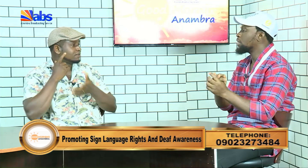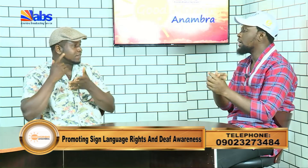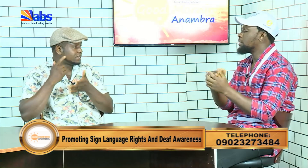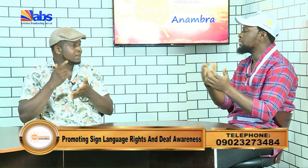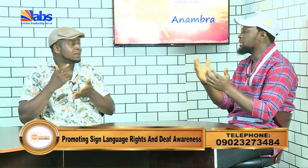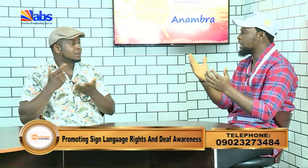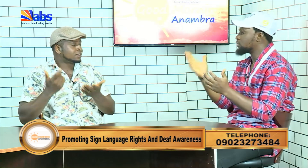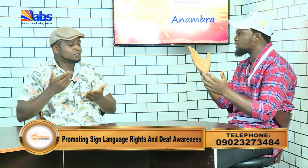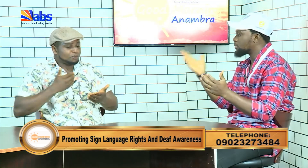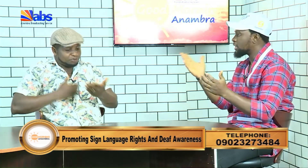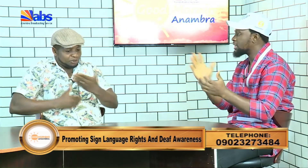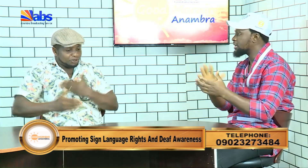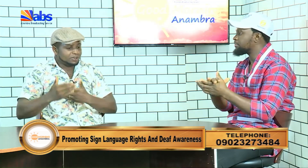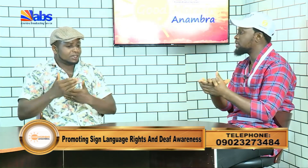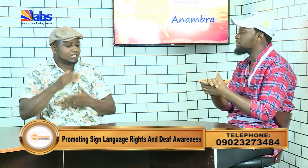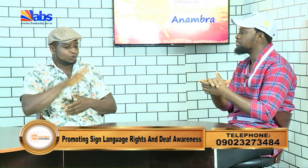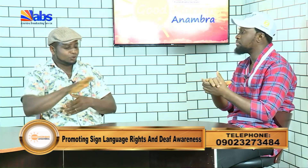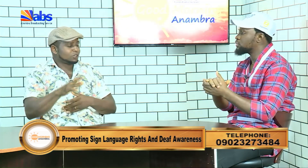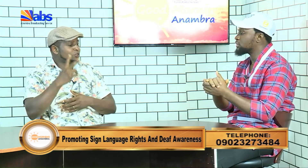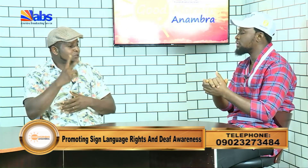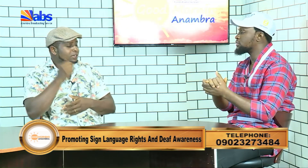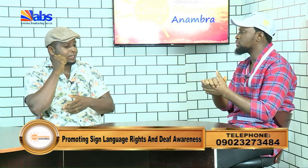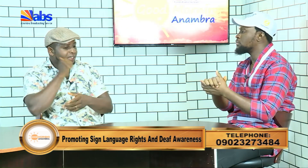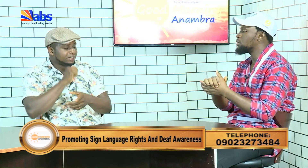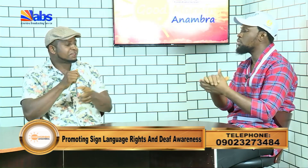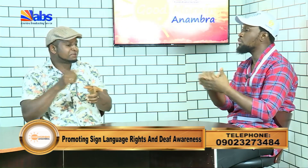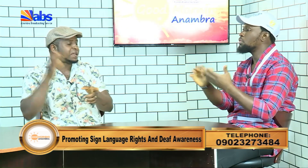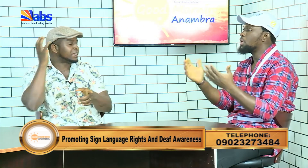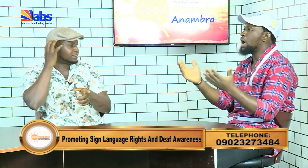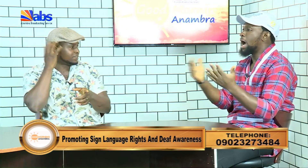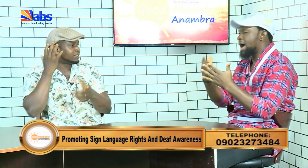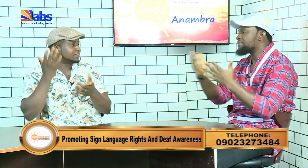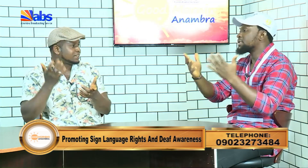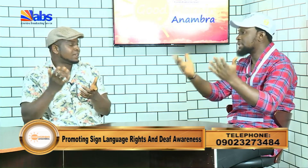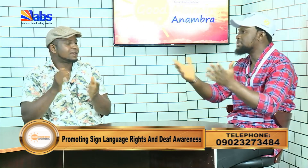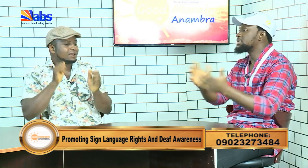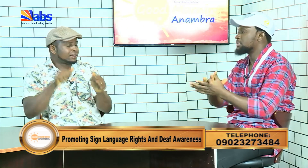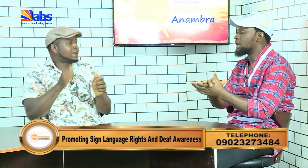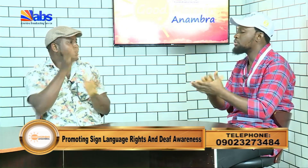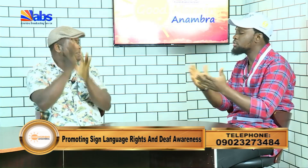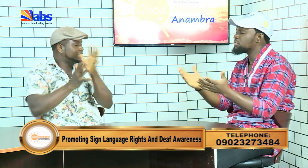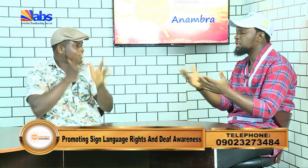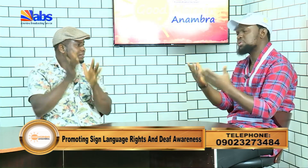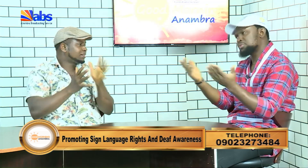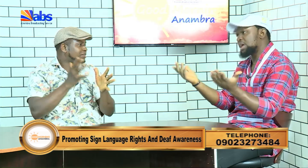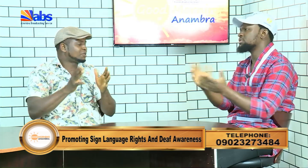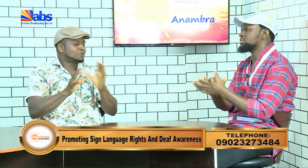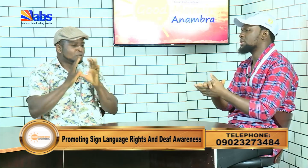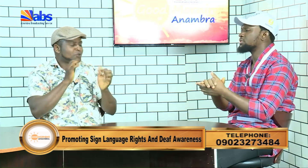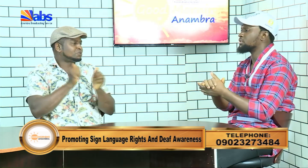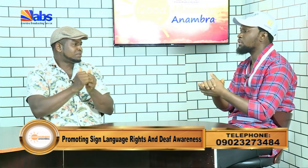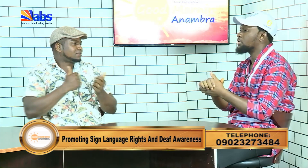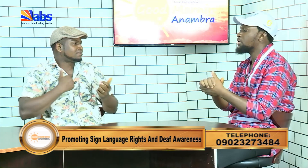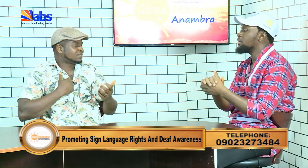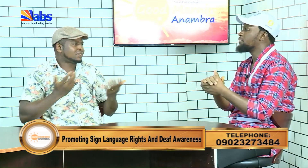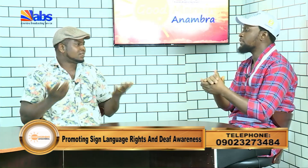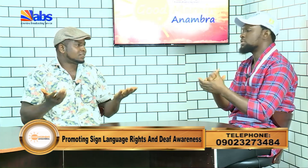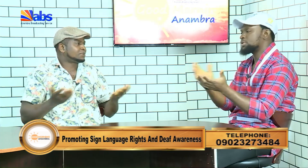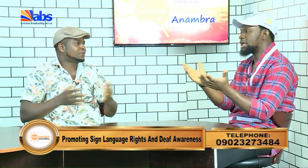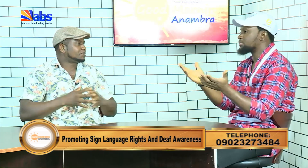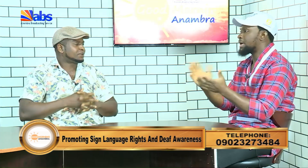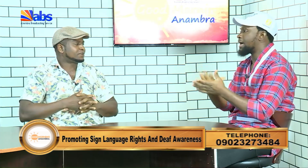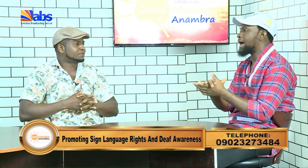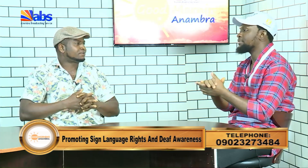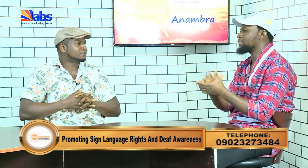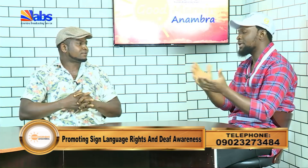also, there are also some other deaf children too who have the similar good treatment. So that's all. So